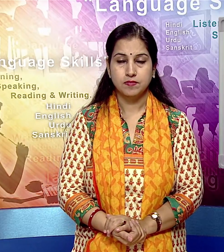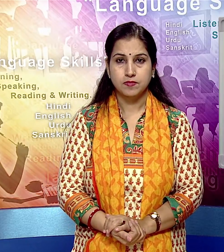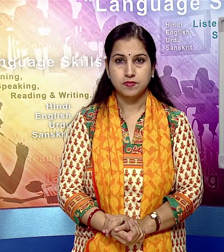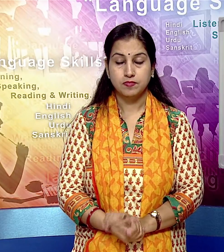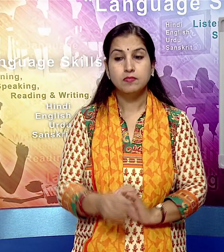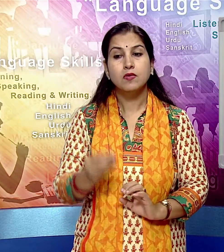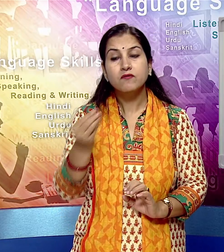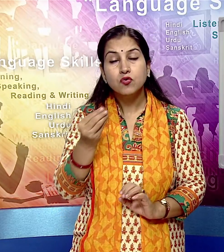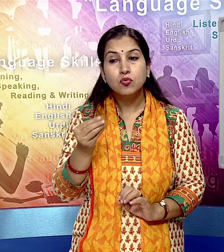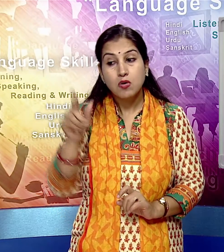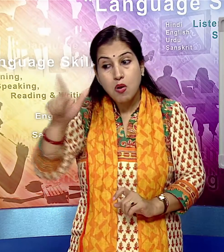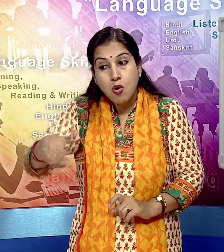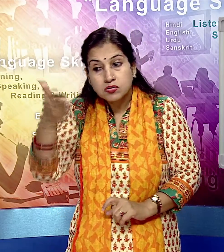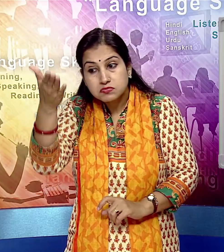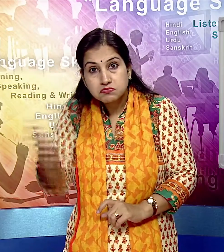Few of the disadvantages are: